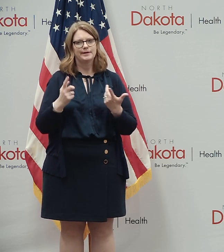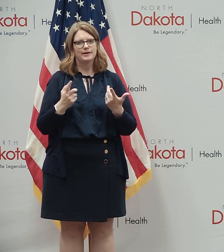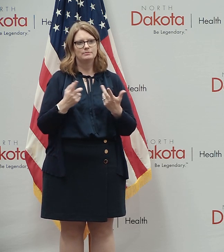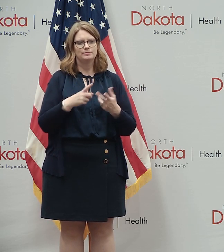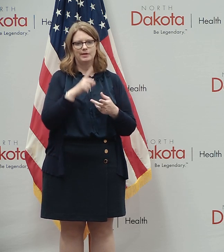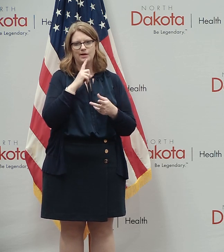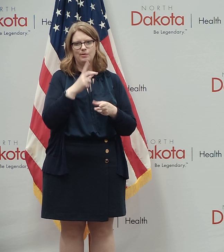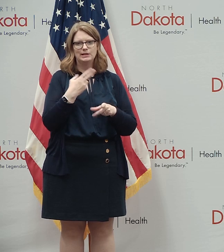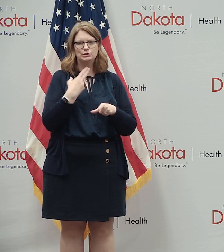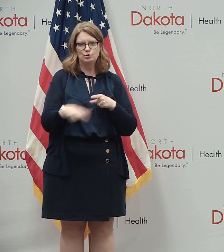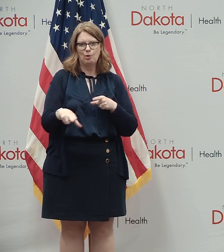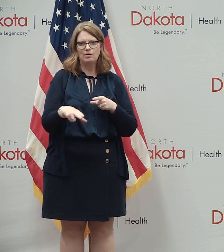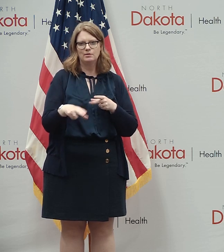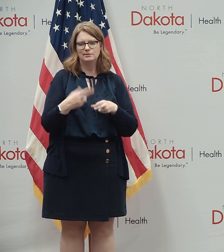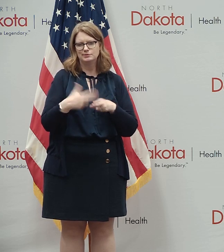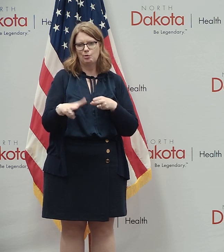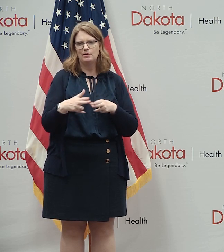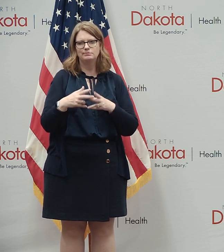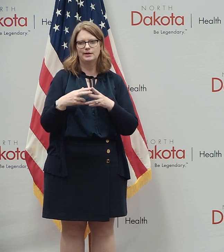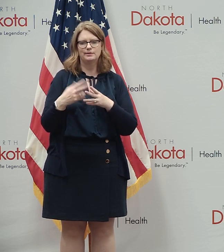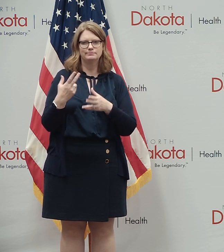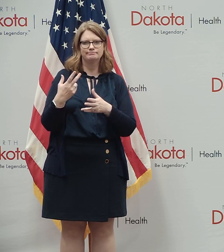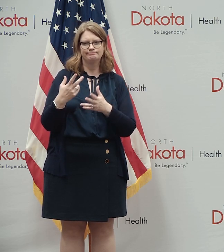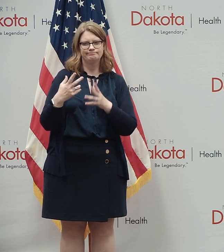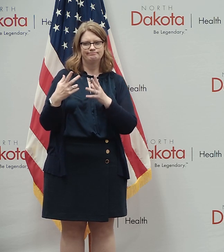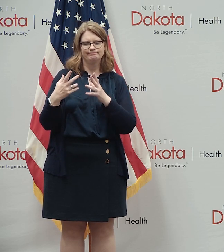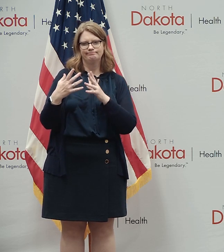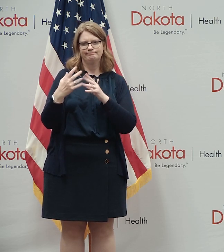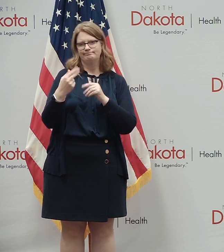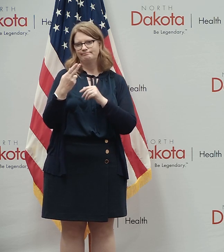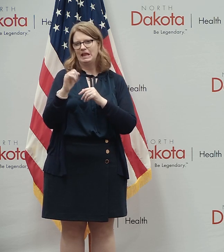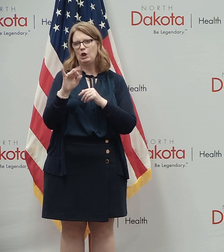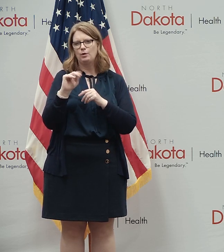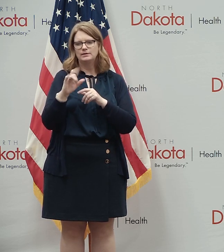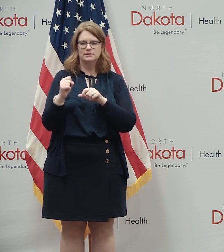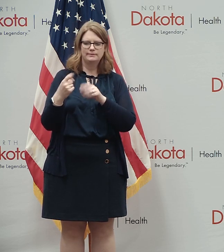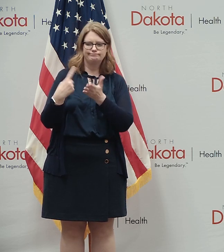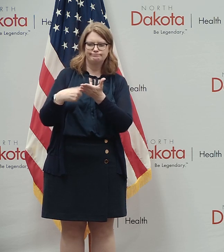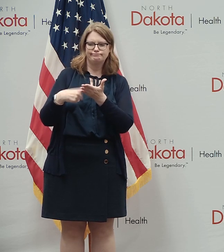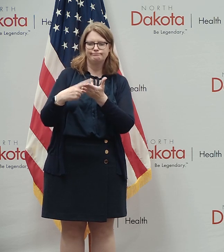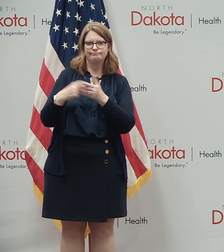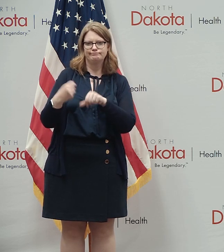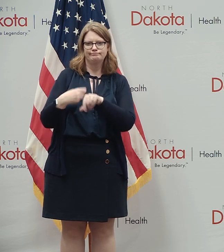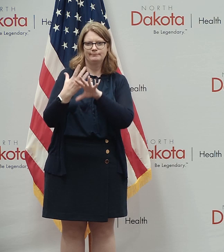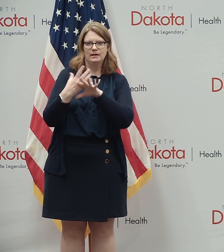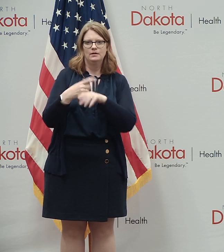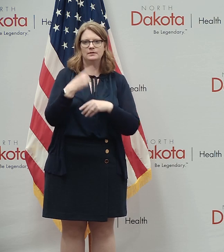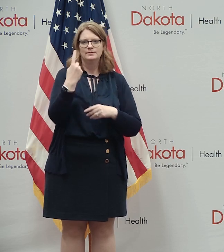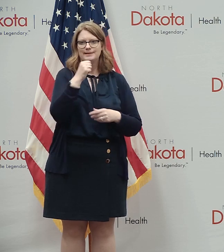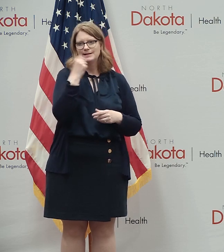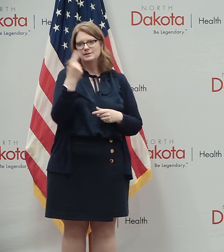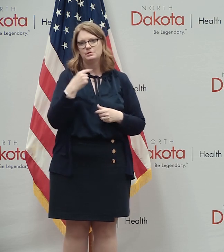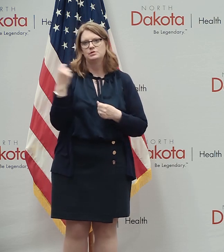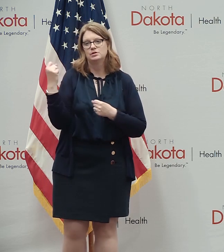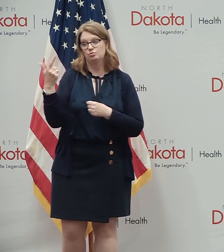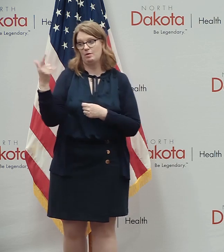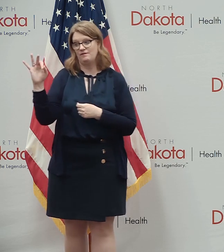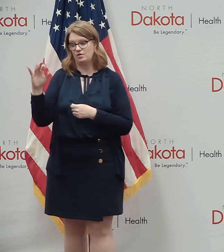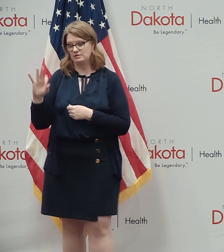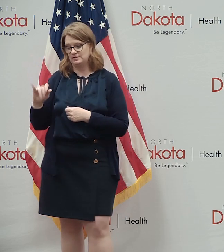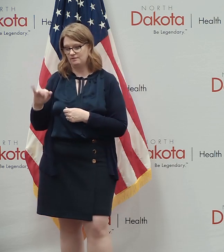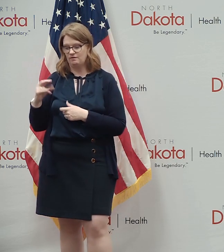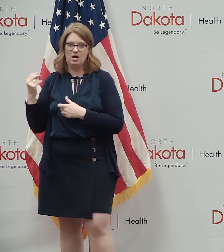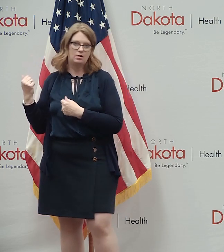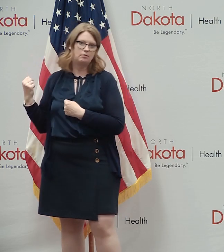short, very concise hearings could be held by reliable electronic means rather than having somebody drive from Grand Forks and Fargo